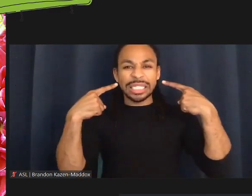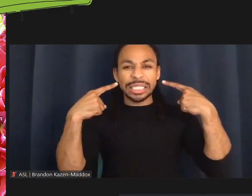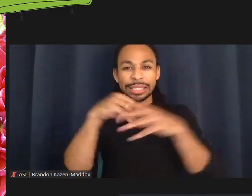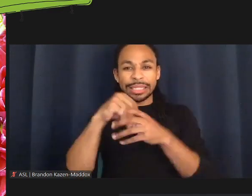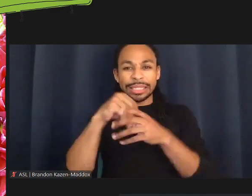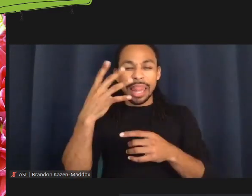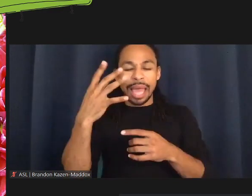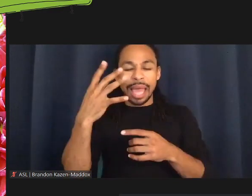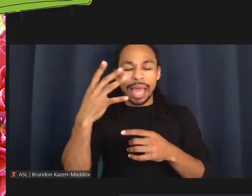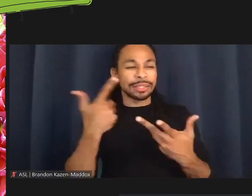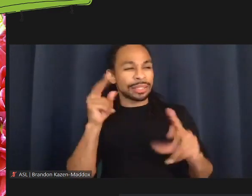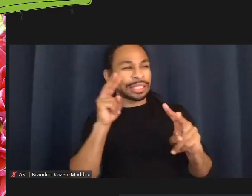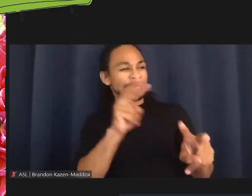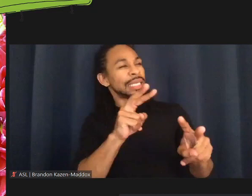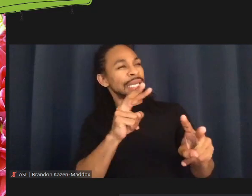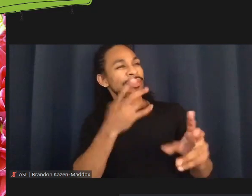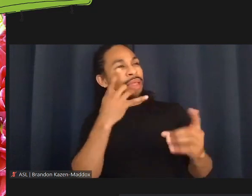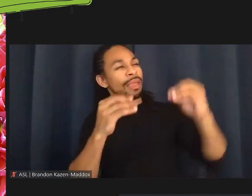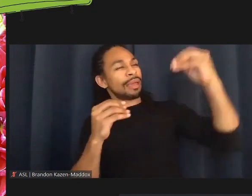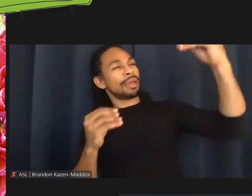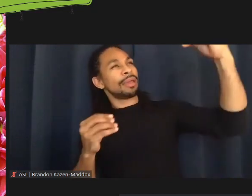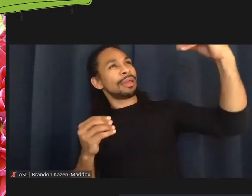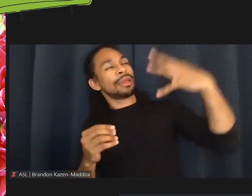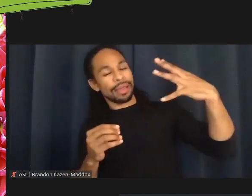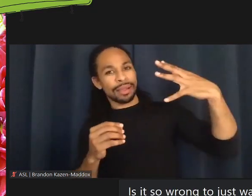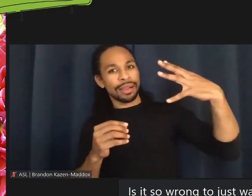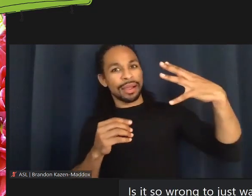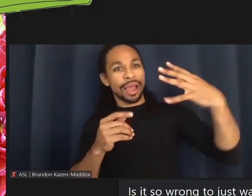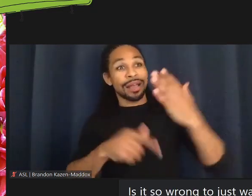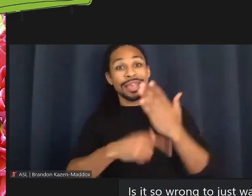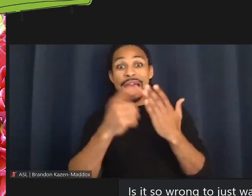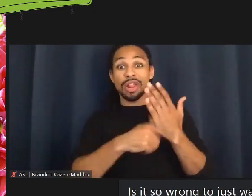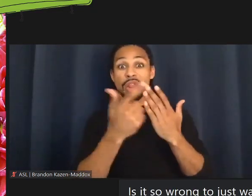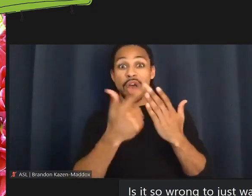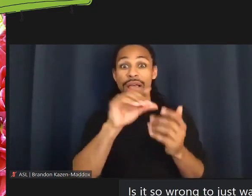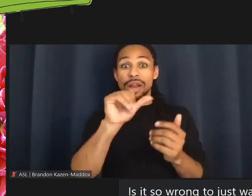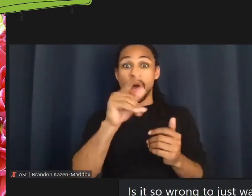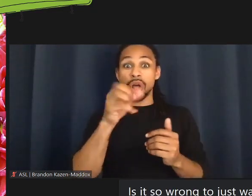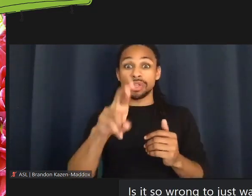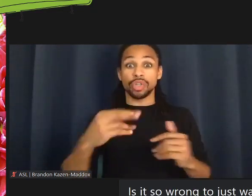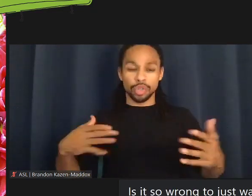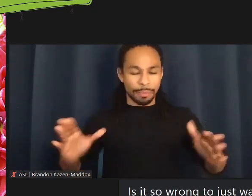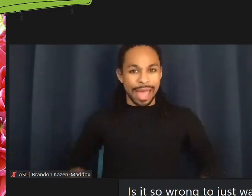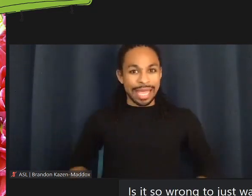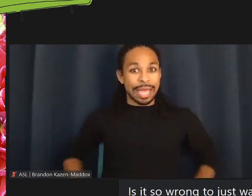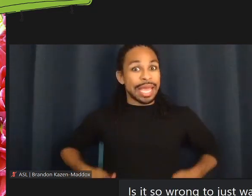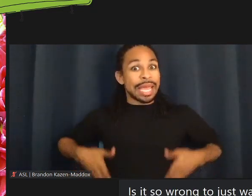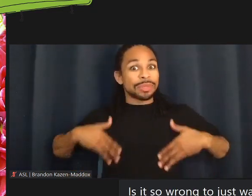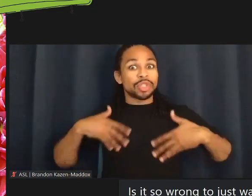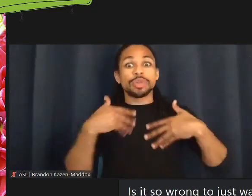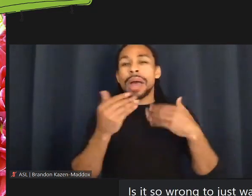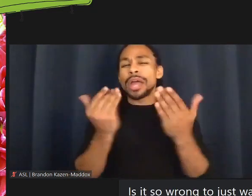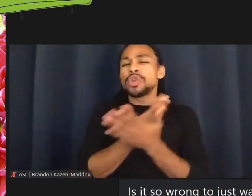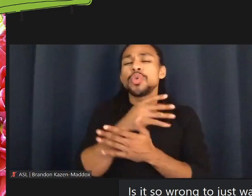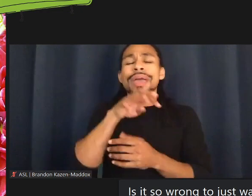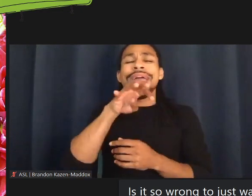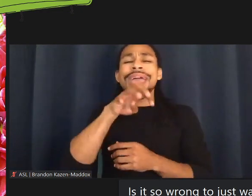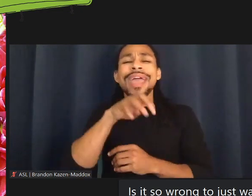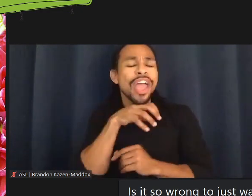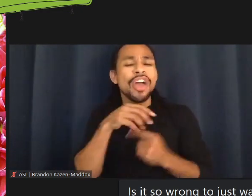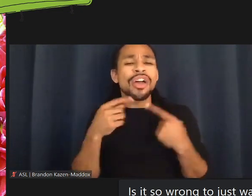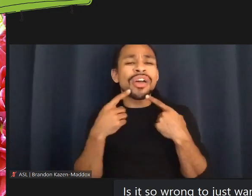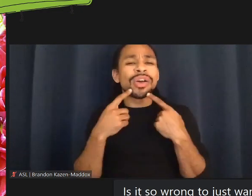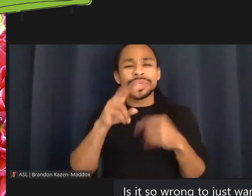chest in the fluorescence, catalog and alter from my hips to the new hair on the chin, sit alone on the